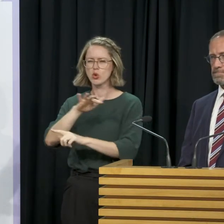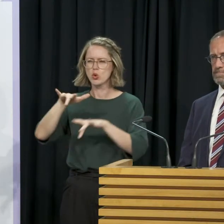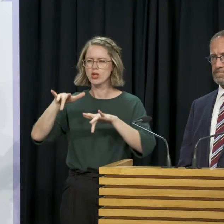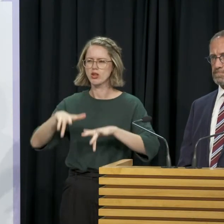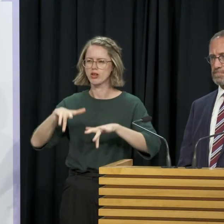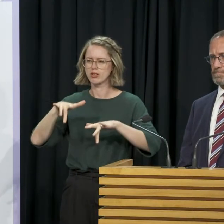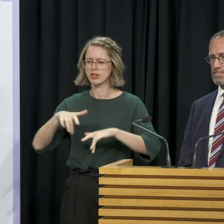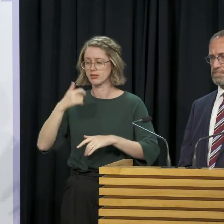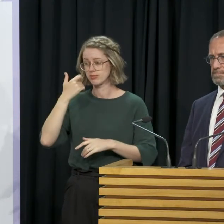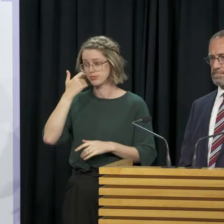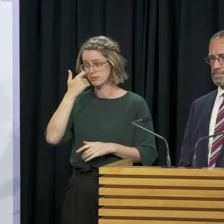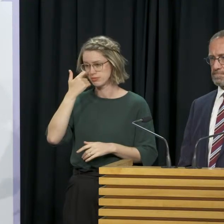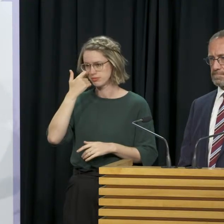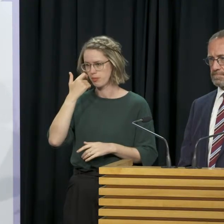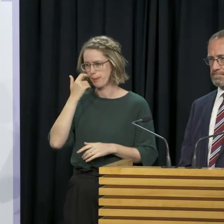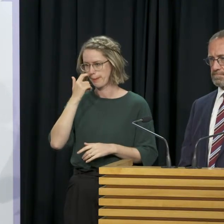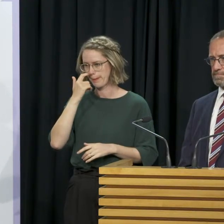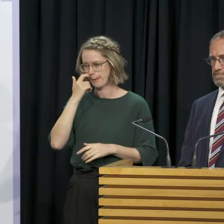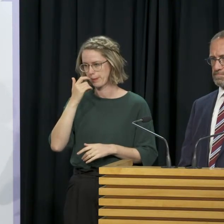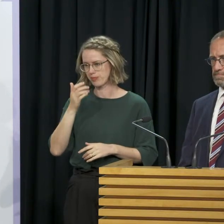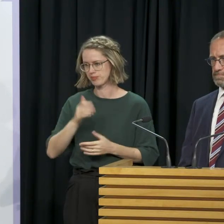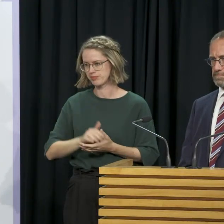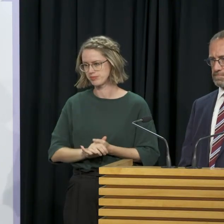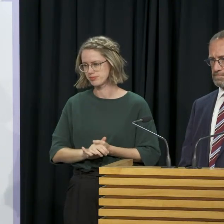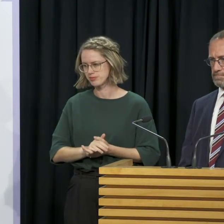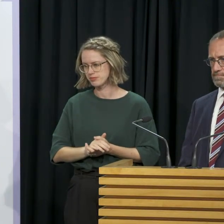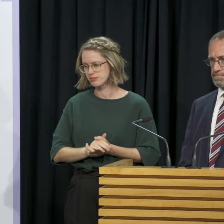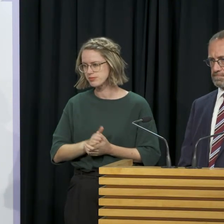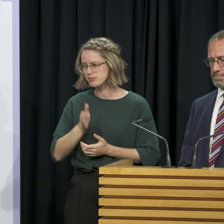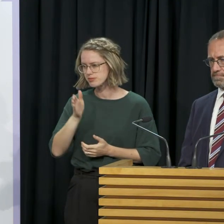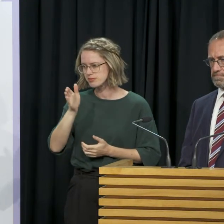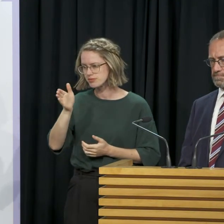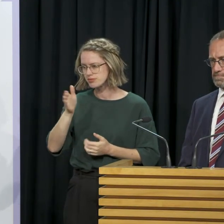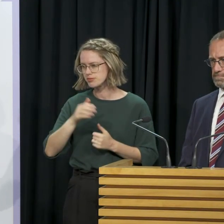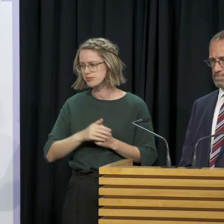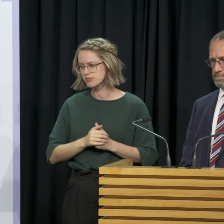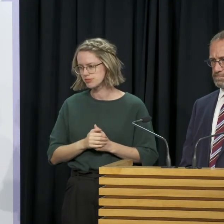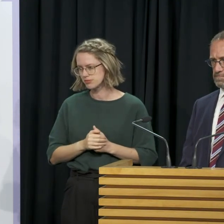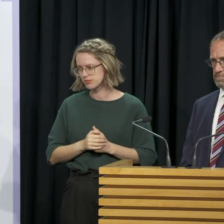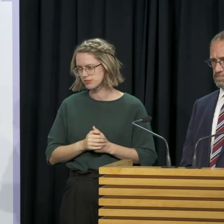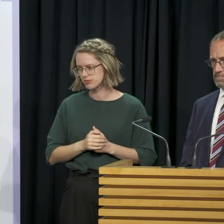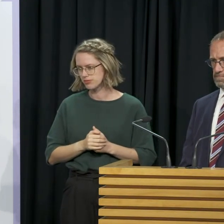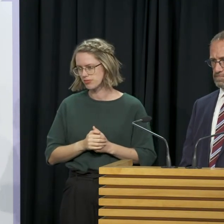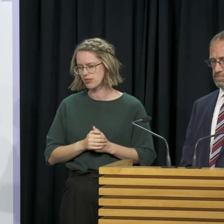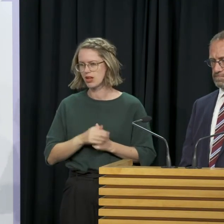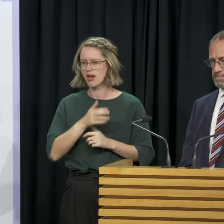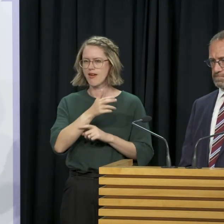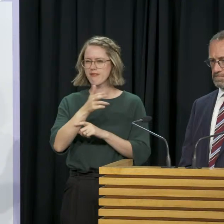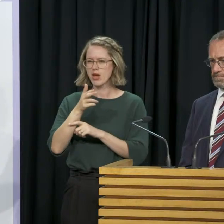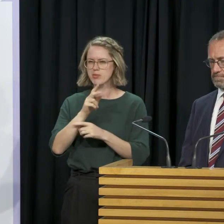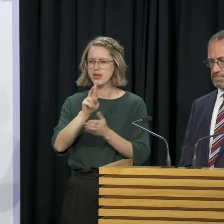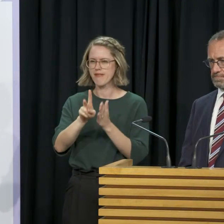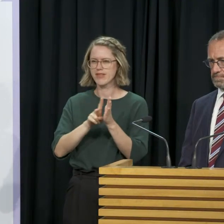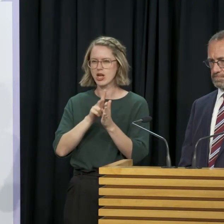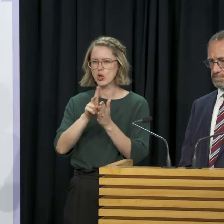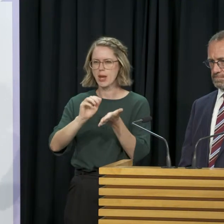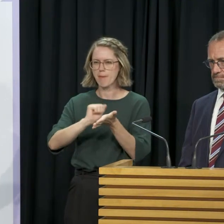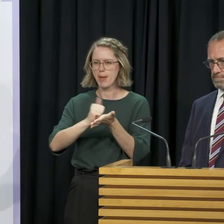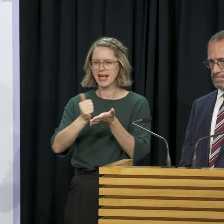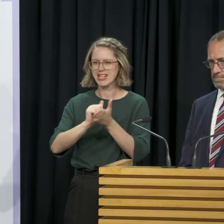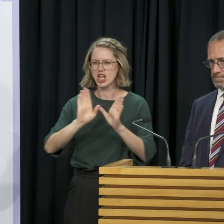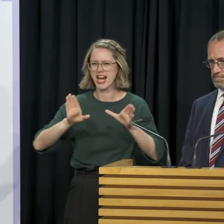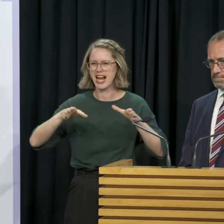question from? Yeah, in the front, Mark. The films, videos and publications classification amendment bill, do you have any concerns about